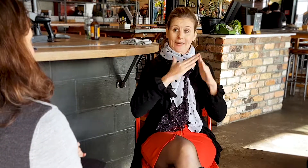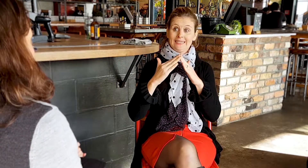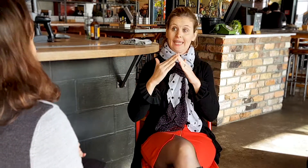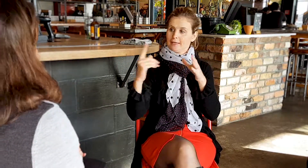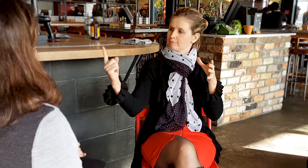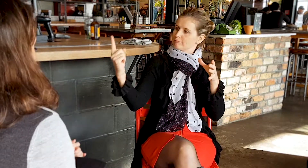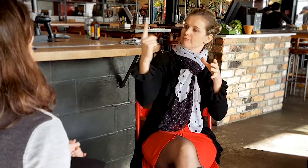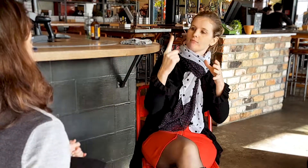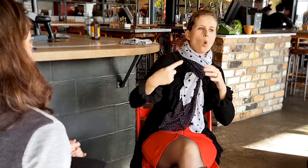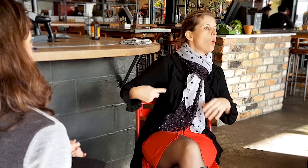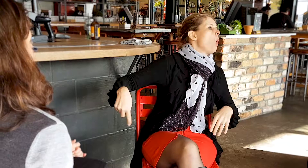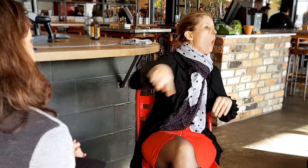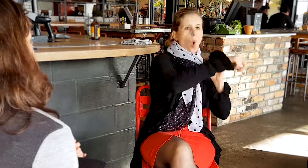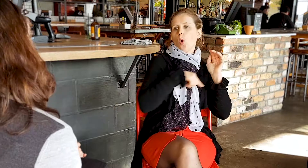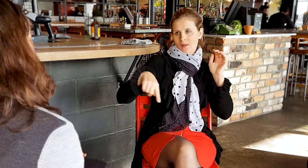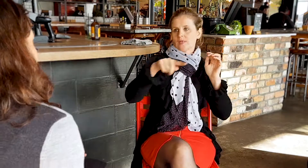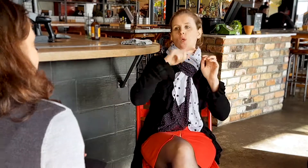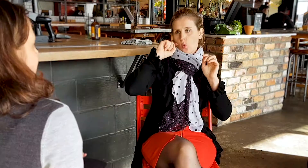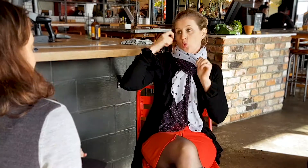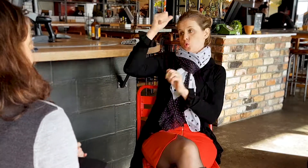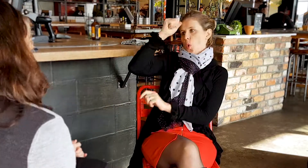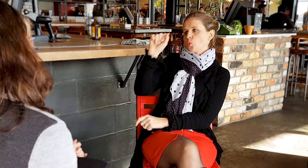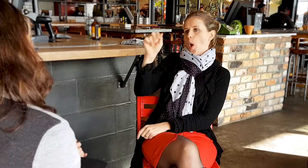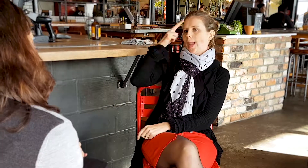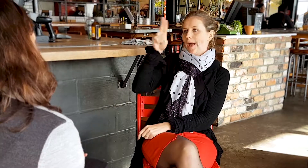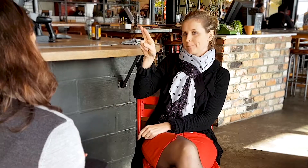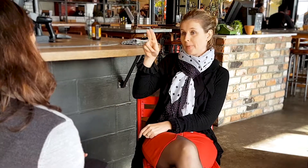So if somebody, a newcomer into our community